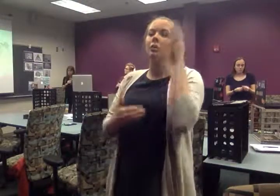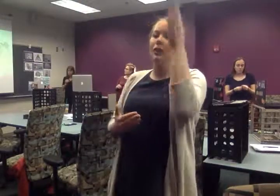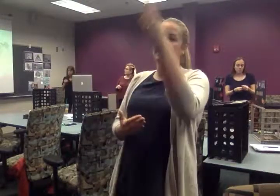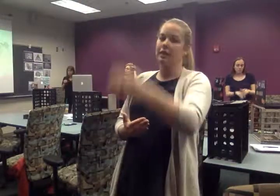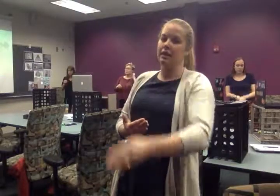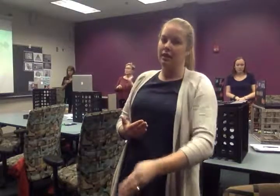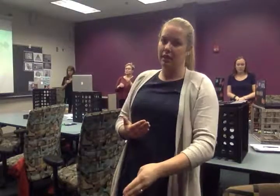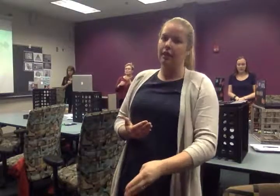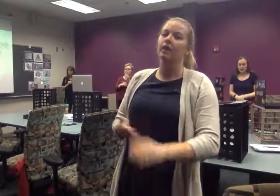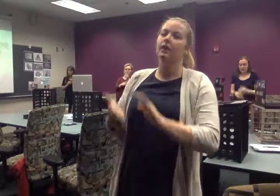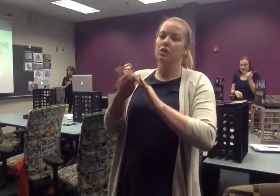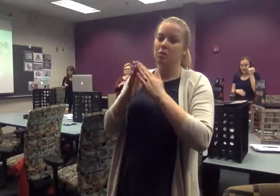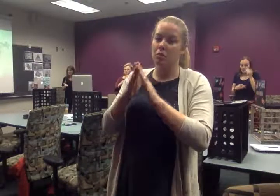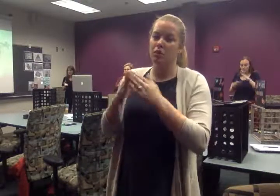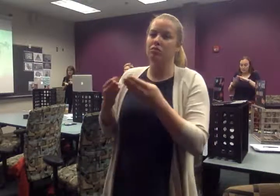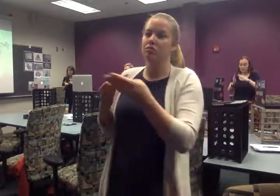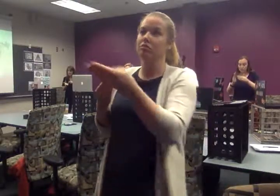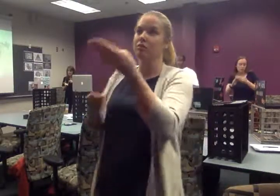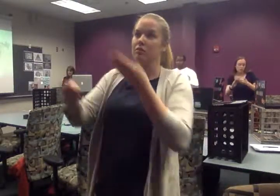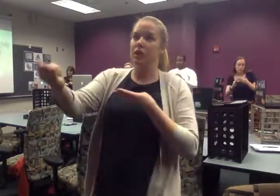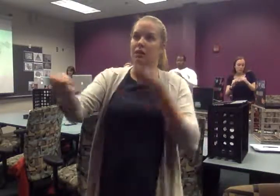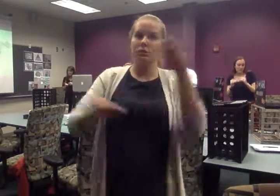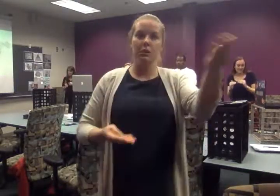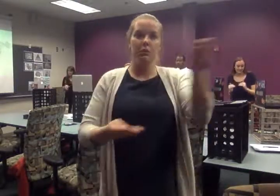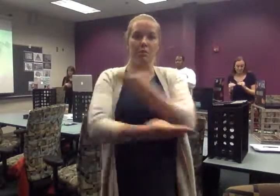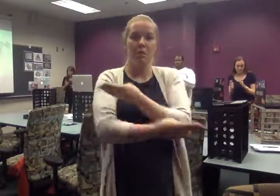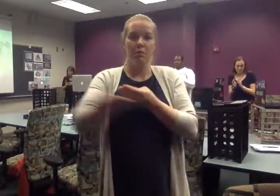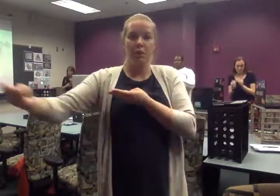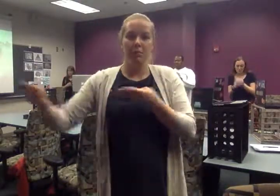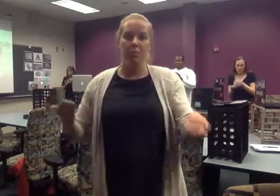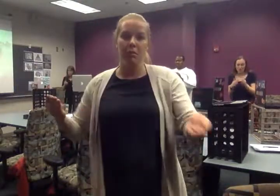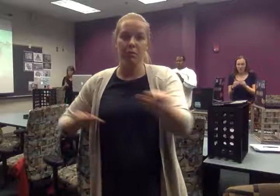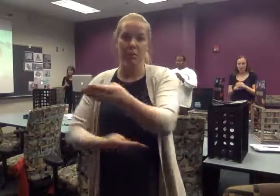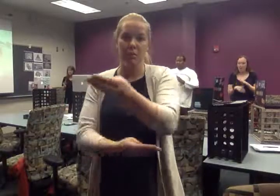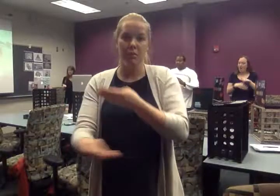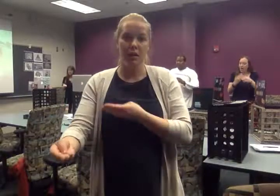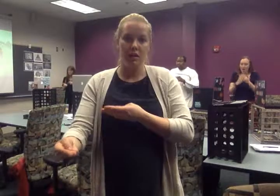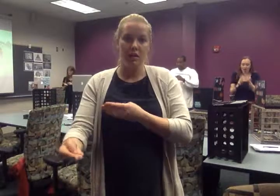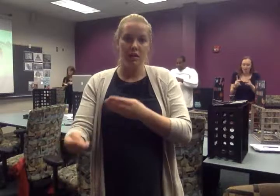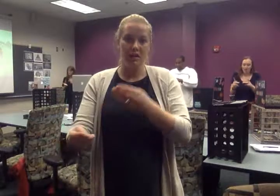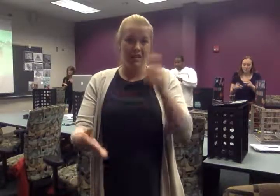localized communities, everyone is in debt to everyone else, and there's no real need of physical money like